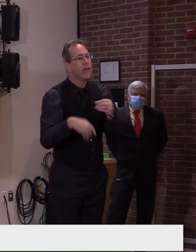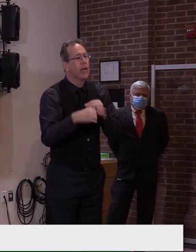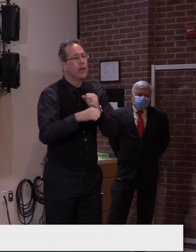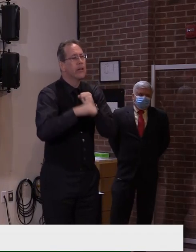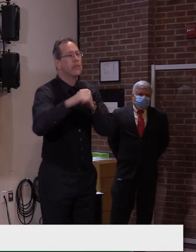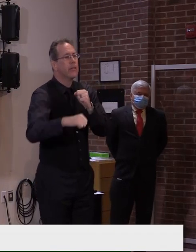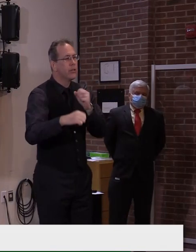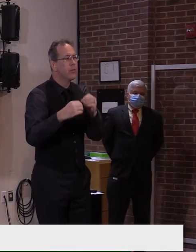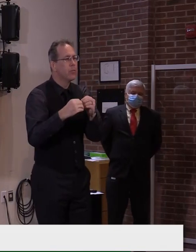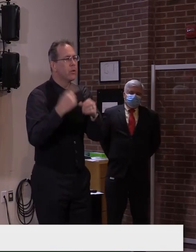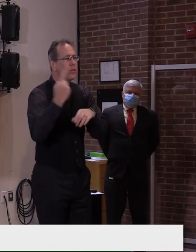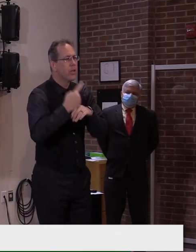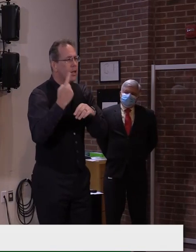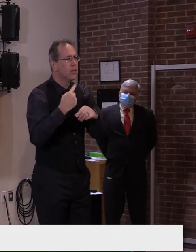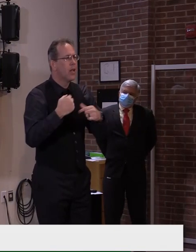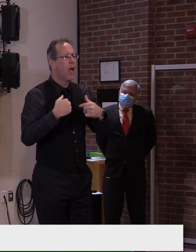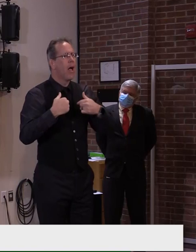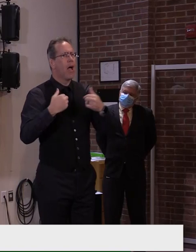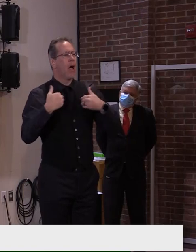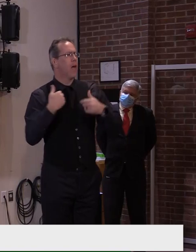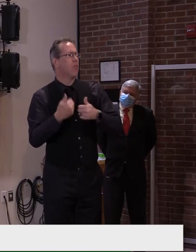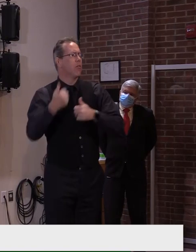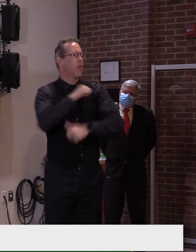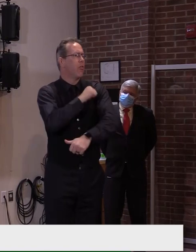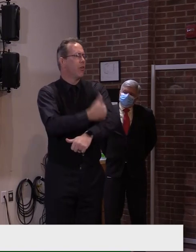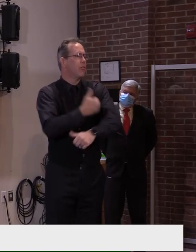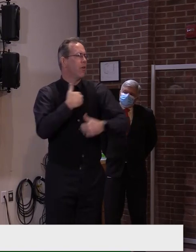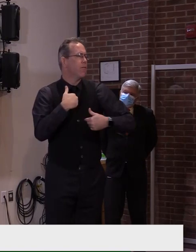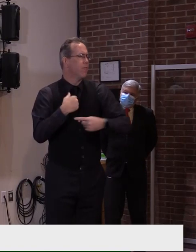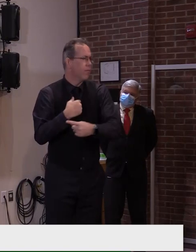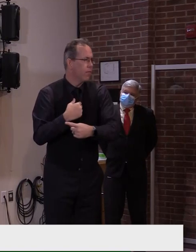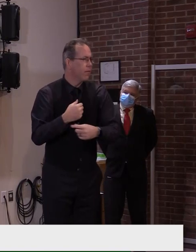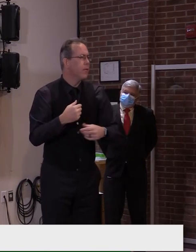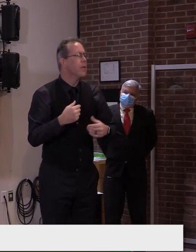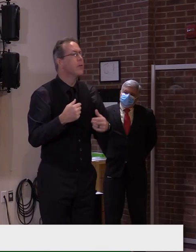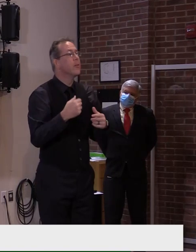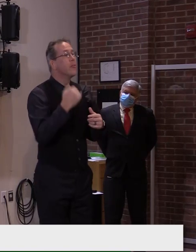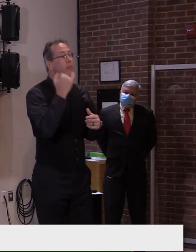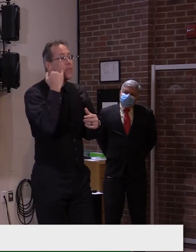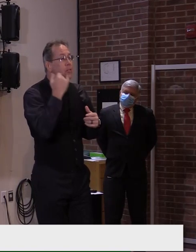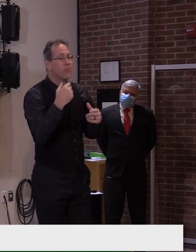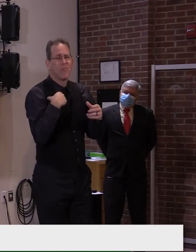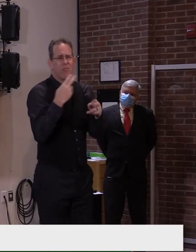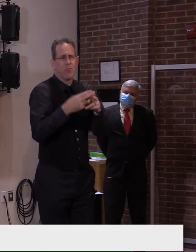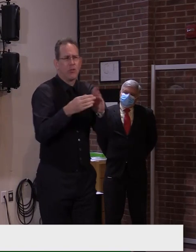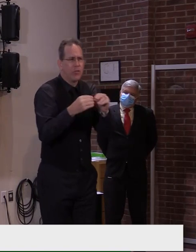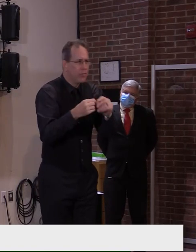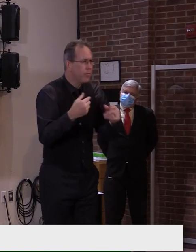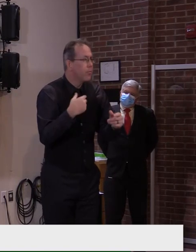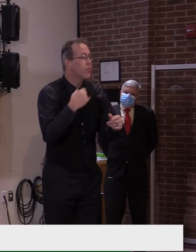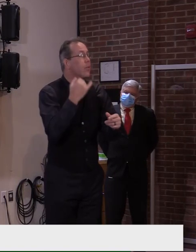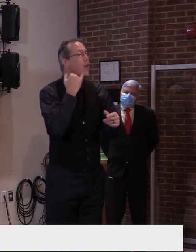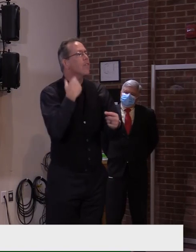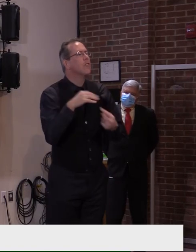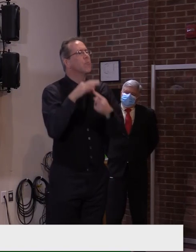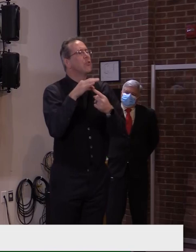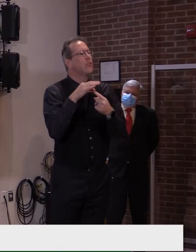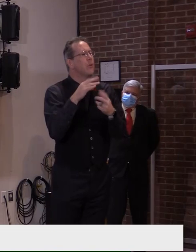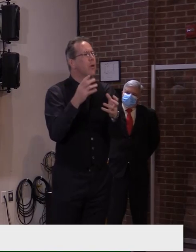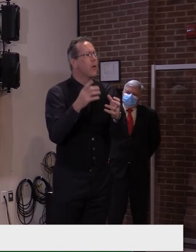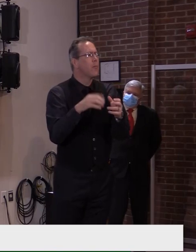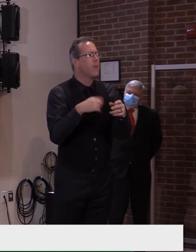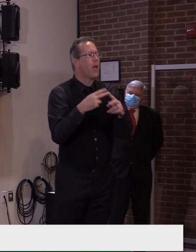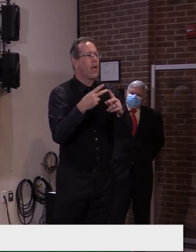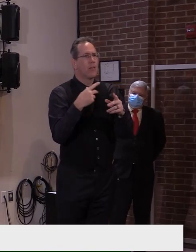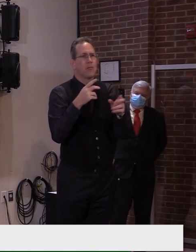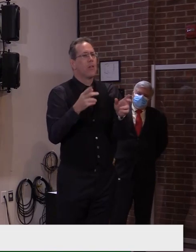I mentioned earlier in my remarks today, we'll be publishing an expedited waiver process for schools to pursue. But